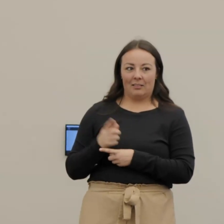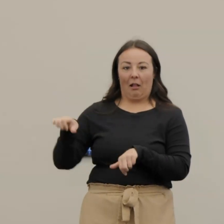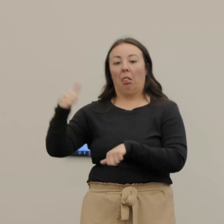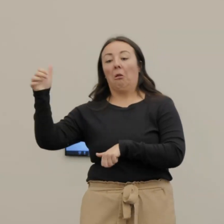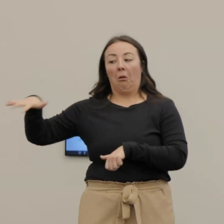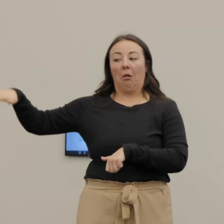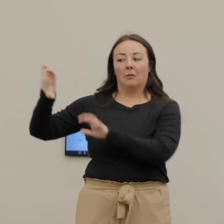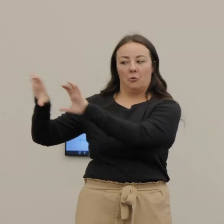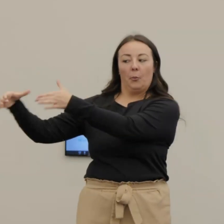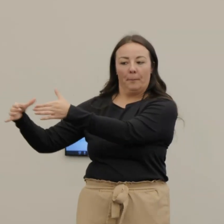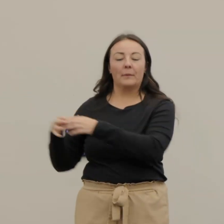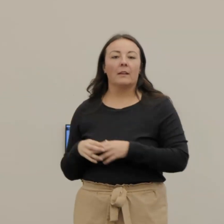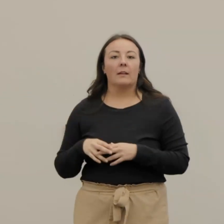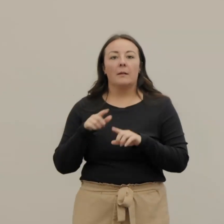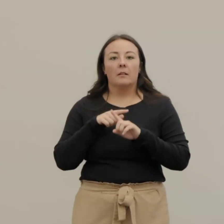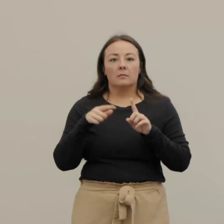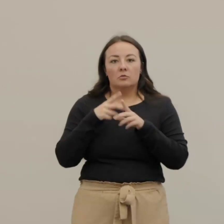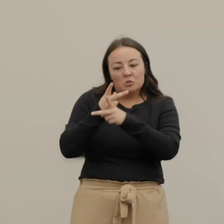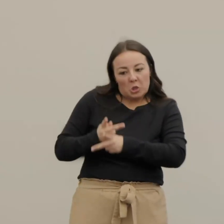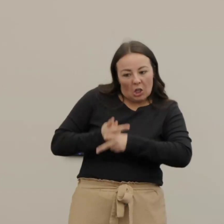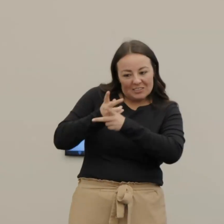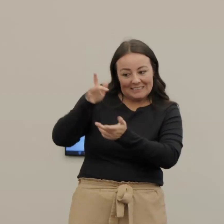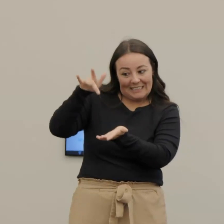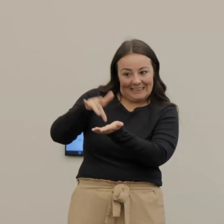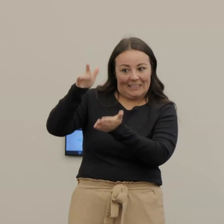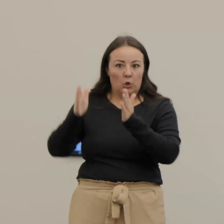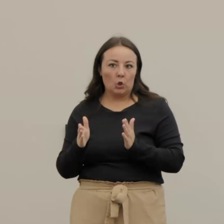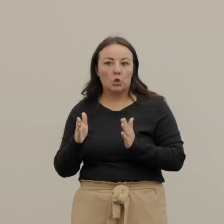Careful and thorough readers and cautious clickers.